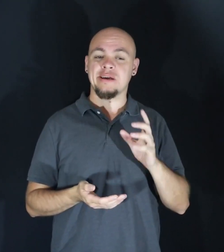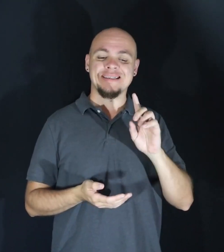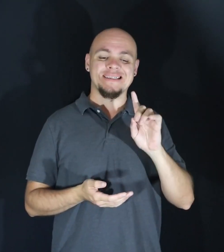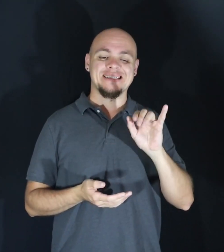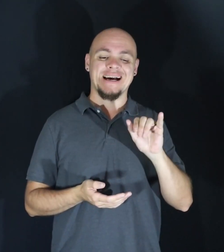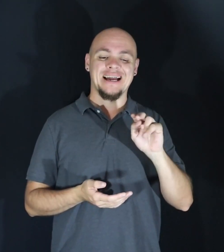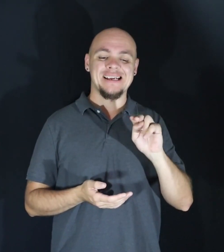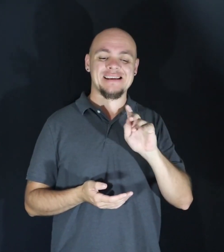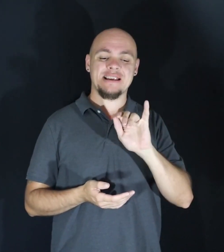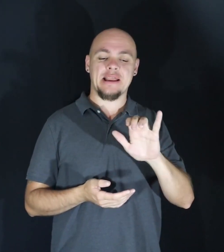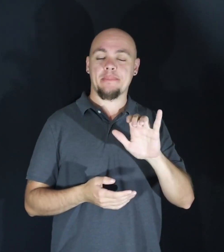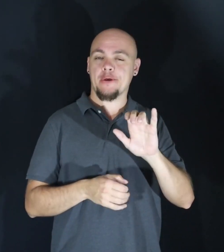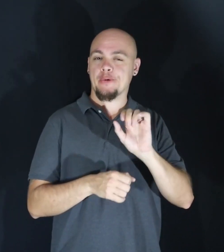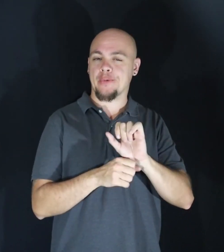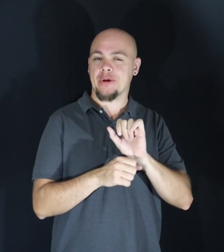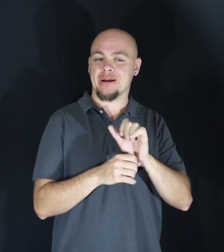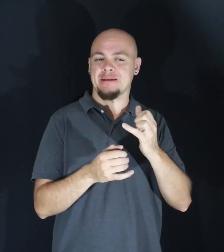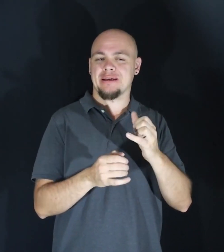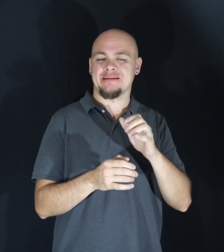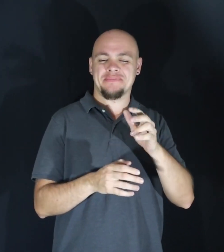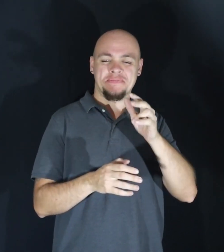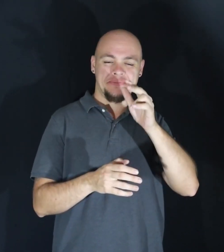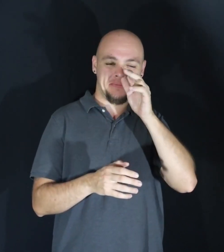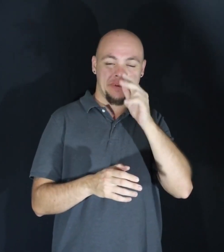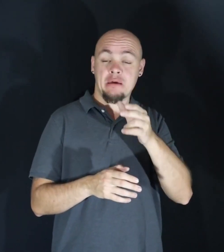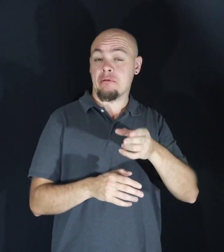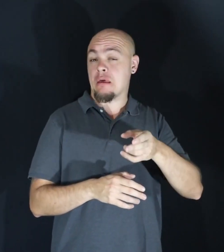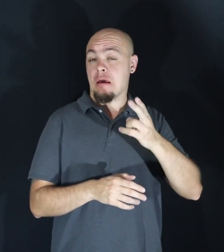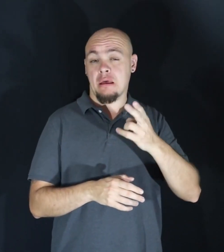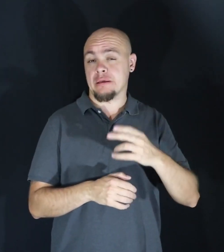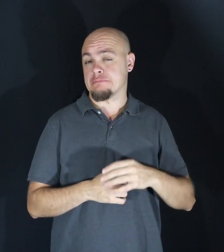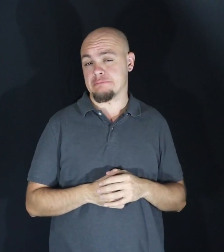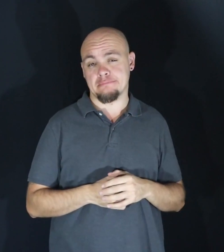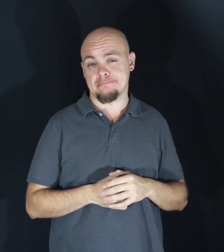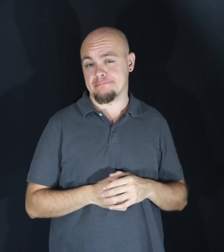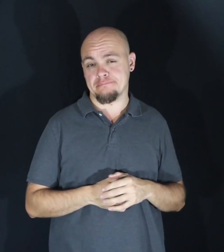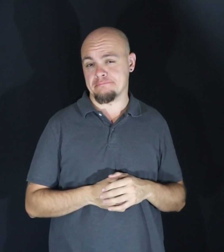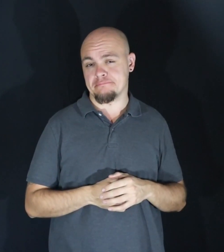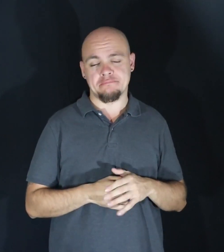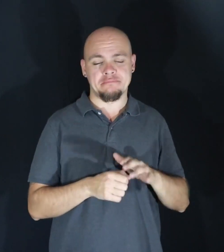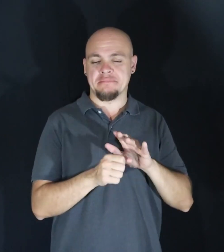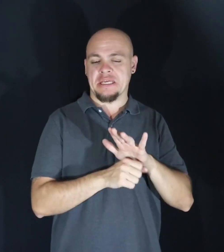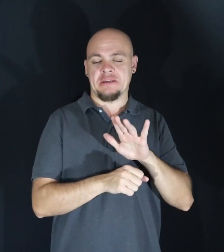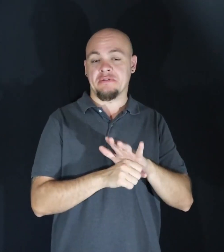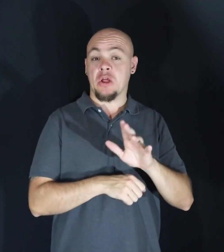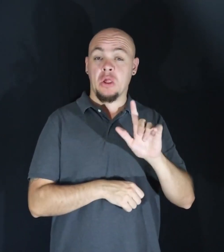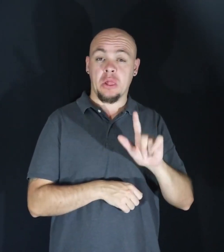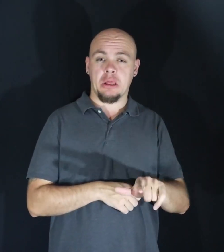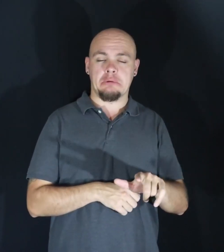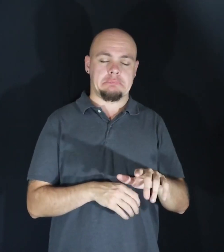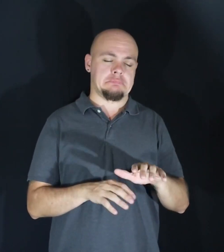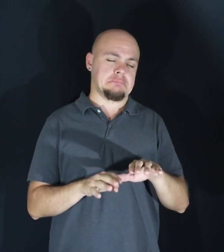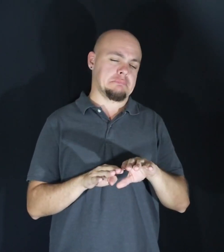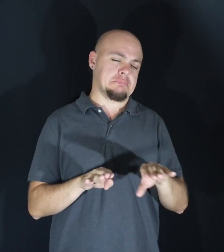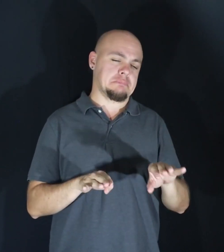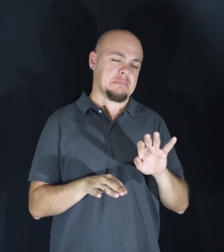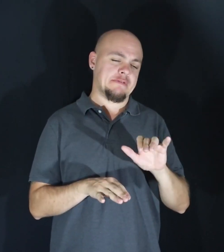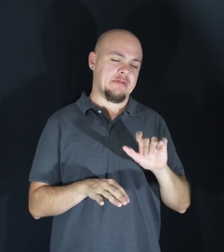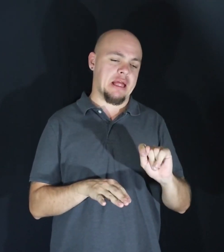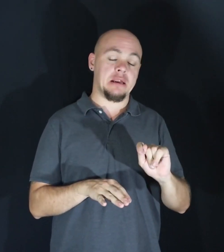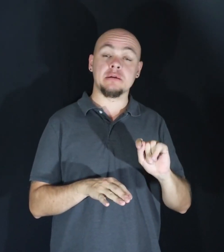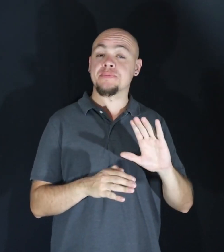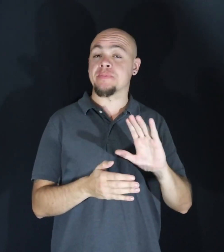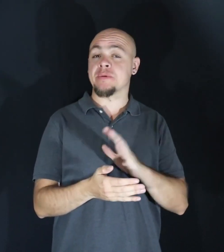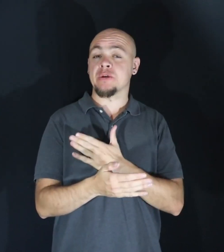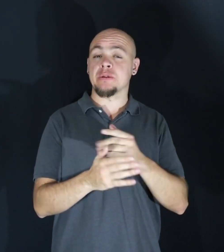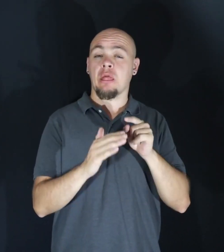work is now a shadow of itself. The highs, not high enough. The lows are falling flat, and our musical journey